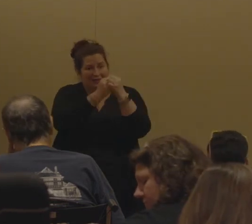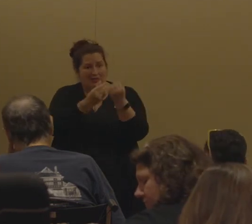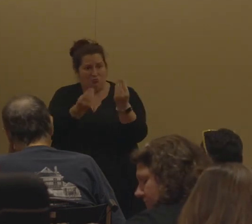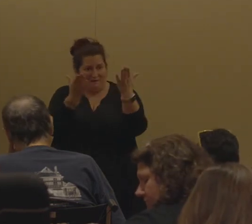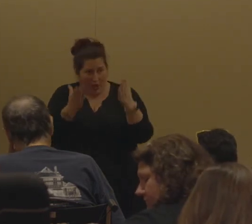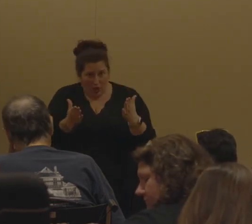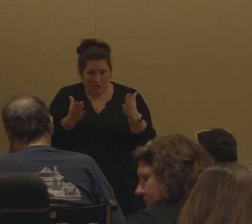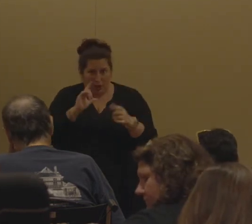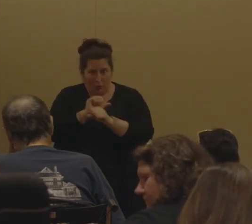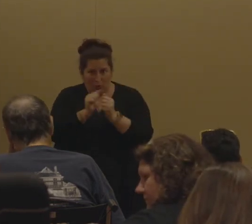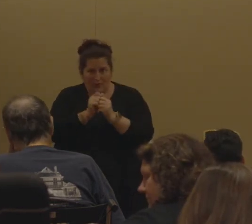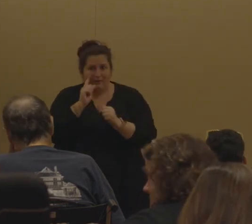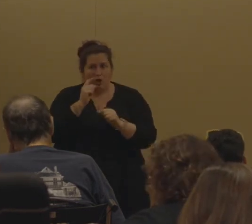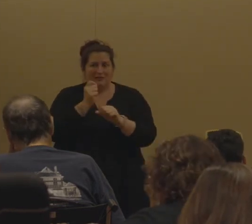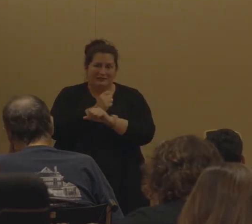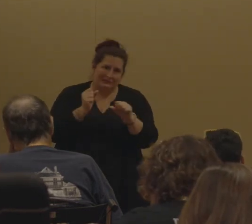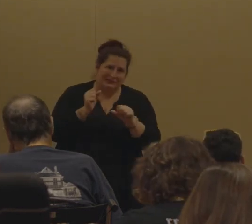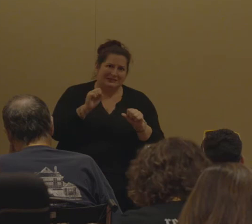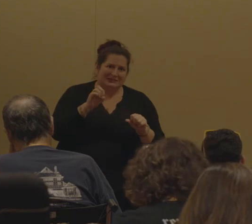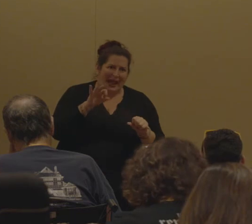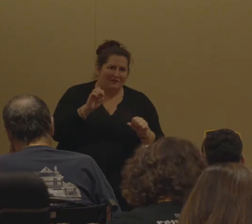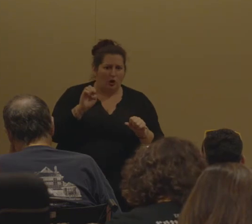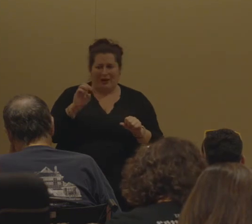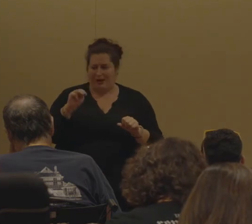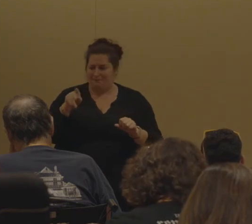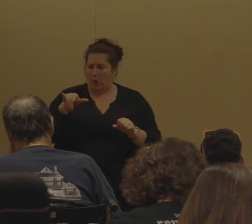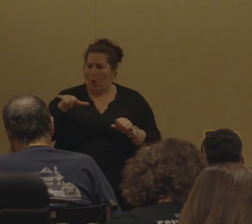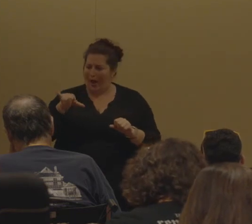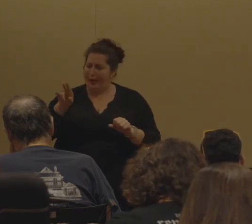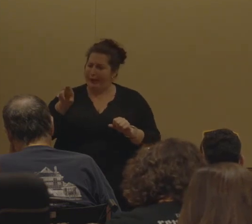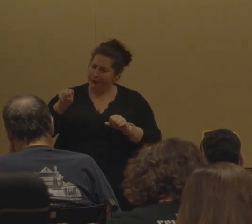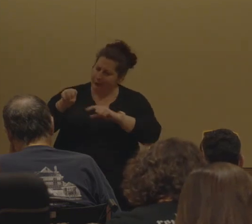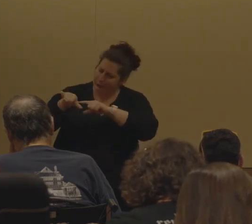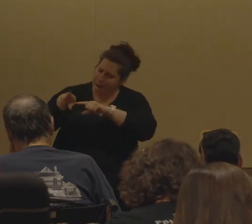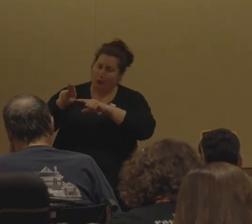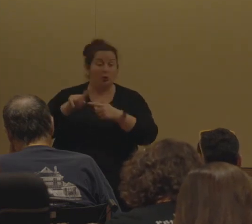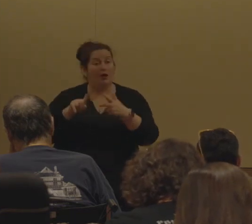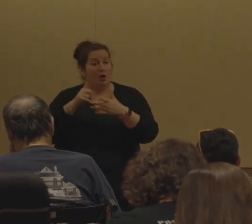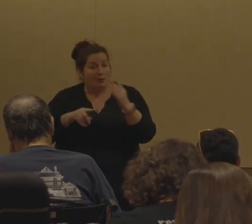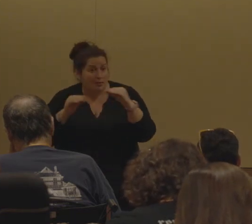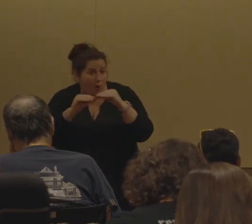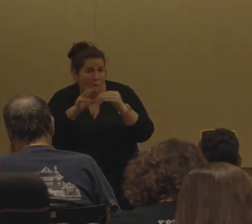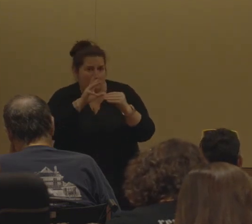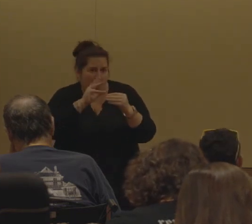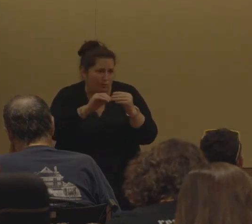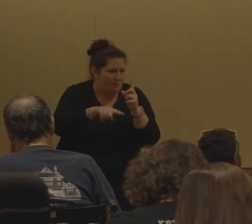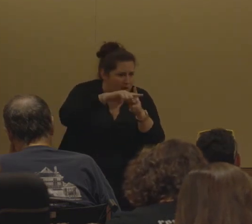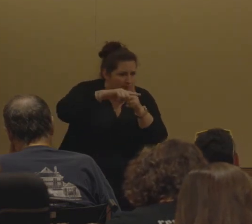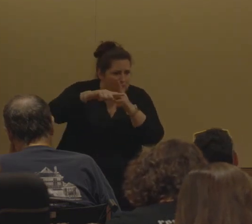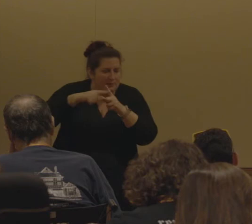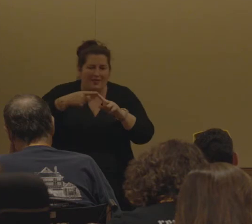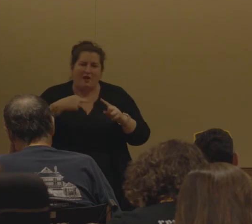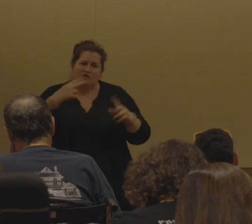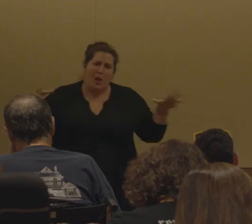with, say for Employ You, and I feel like the more we talk, the more what you just stated, the more we get the positive voices and the voices